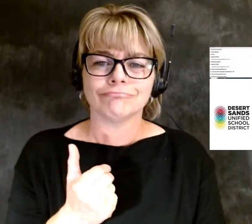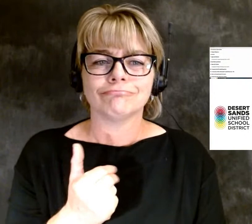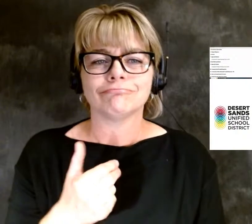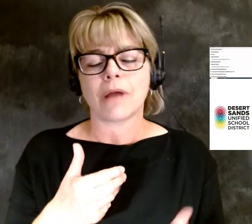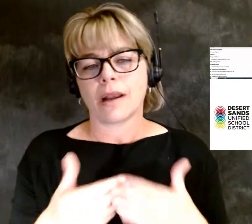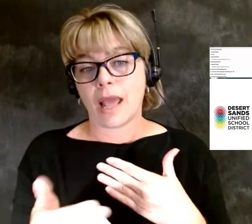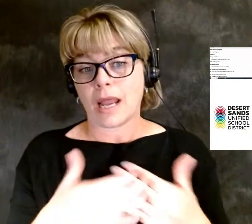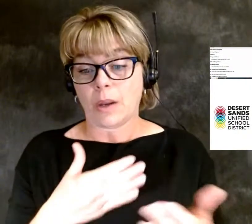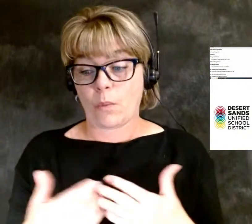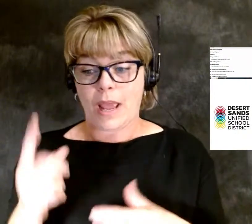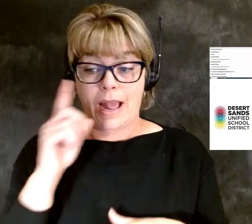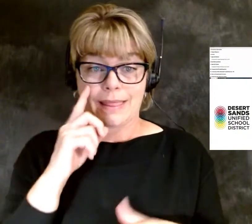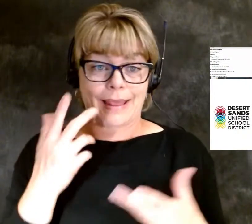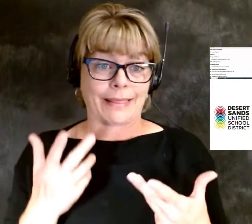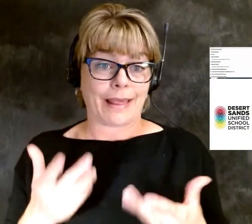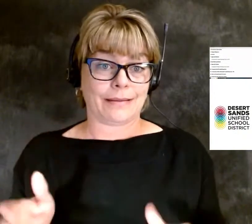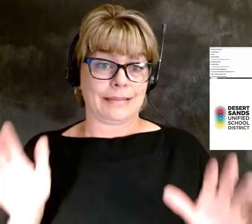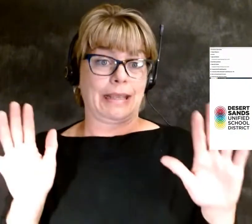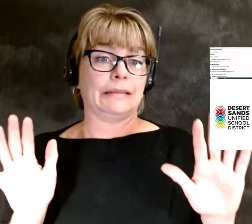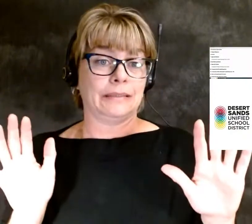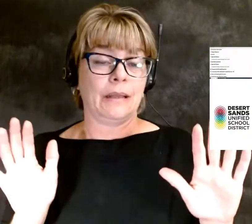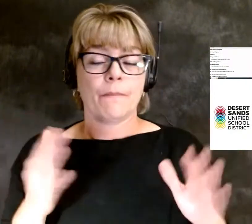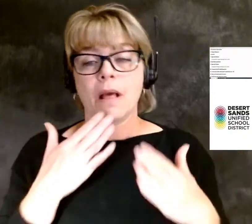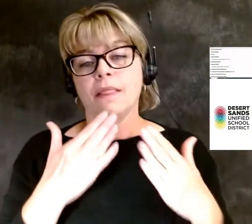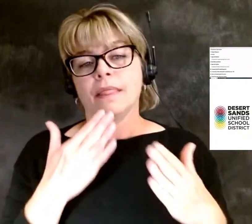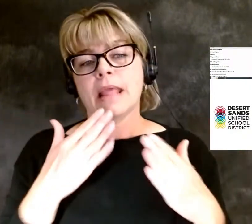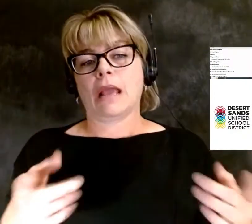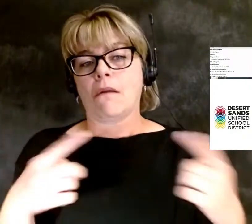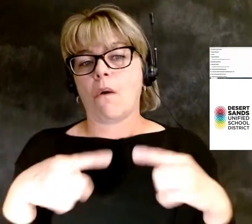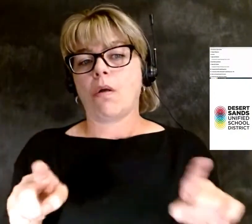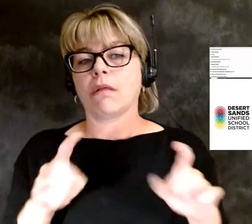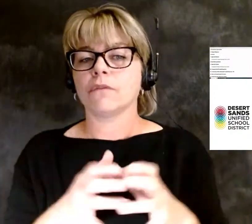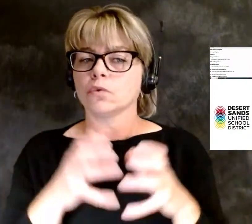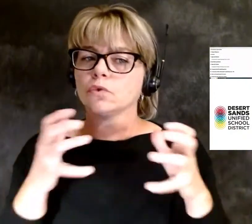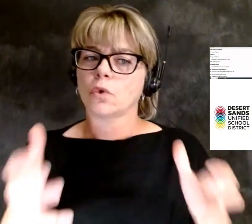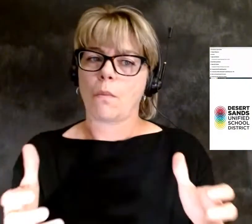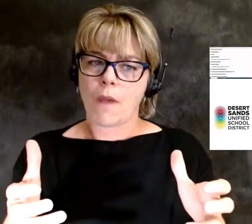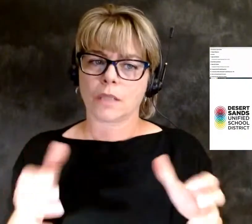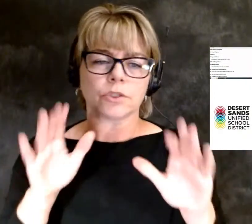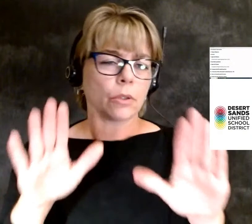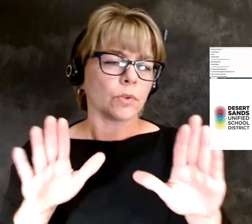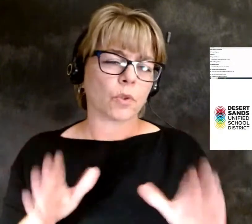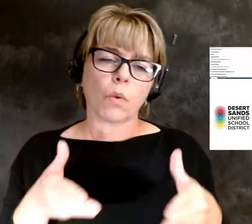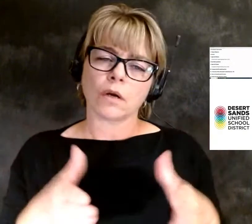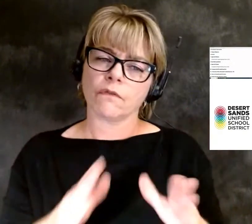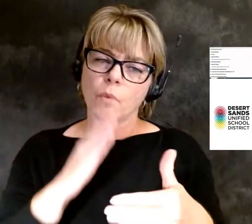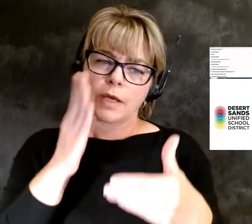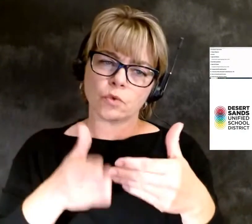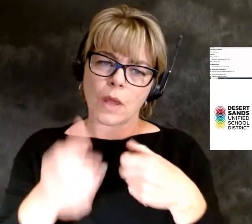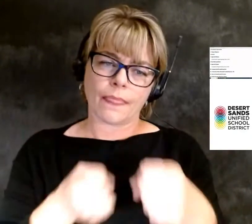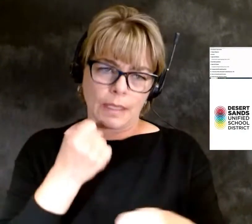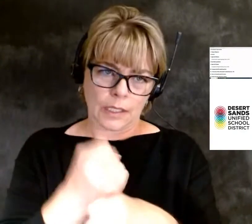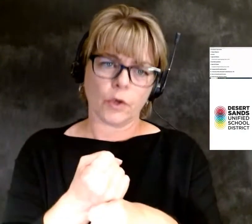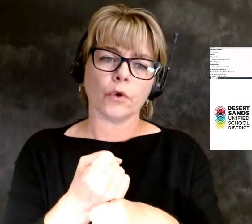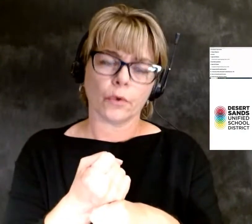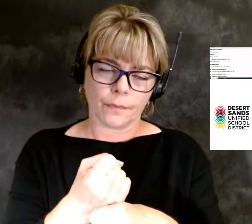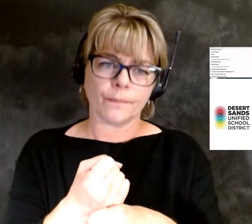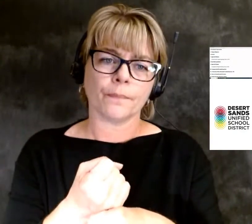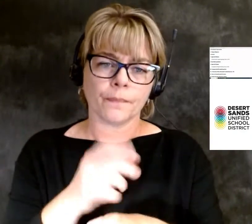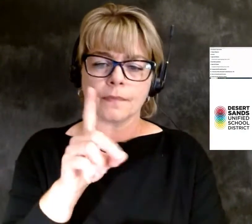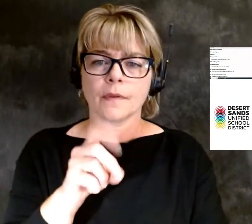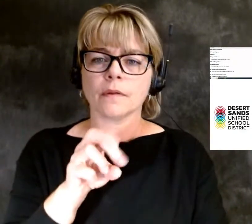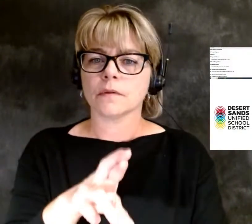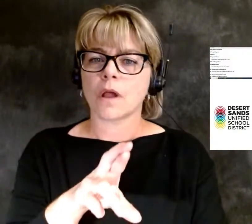I think that is it. But thank you all so much. It was a wonderful way to end our year. So Dr.